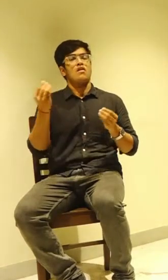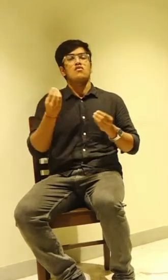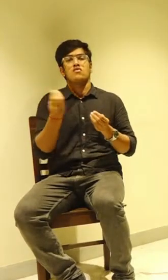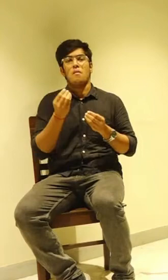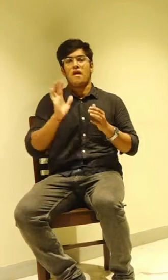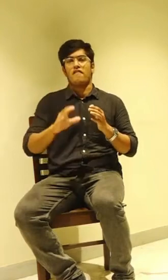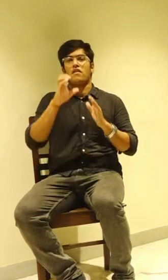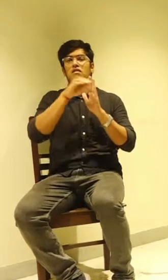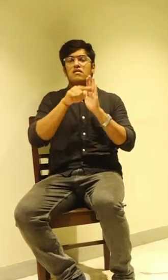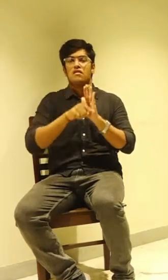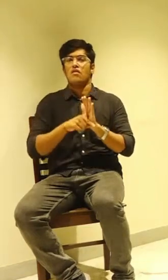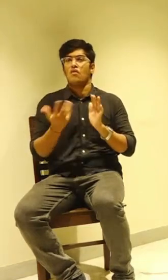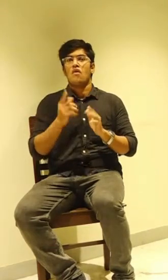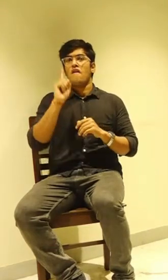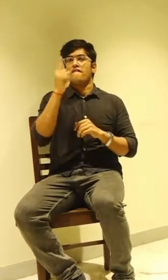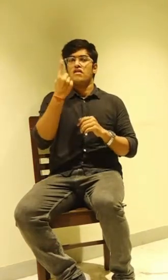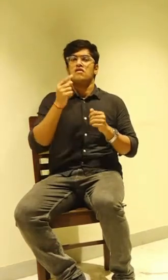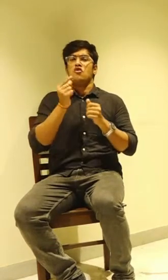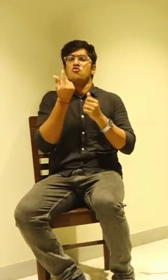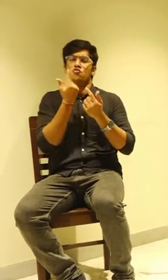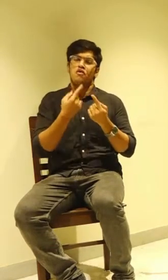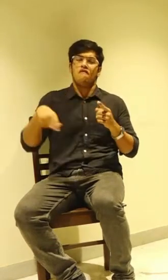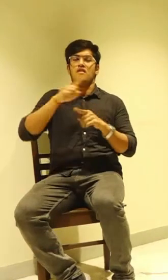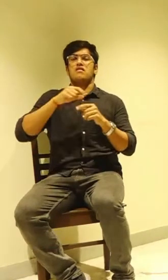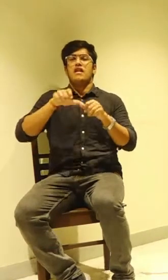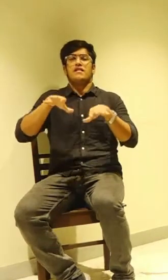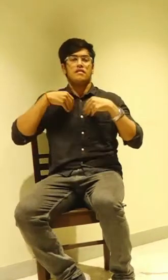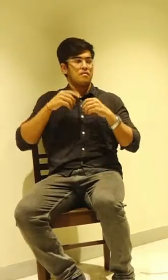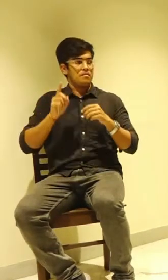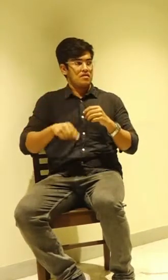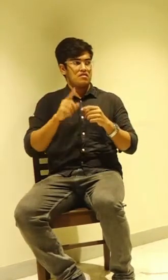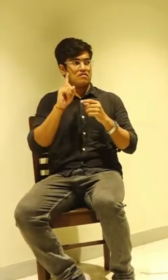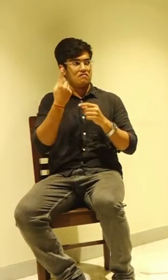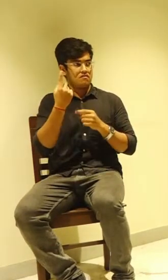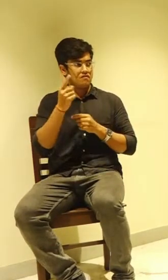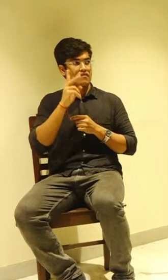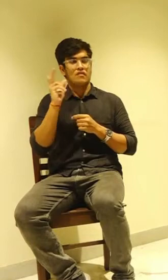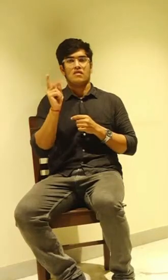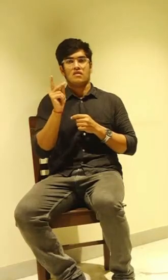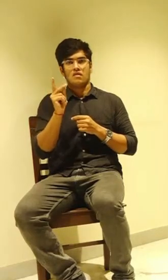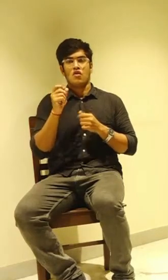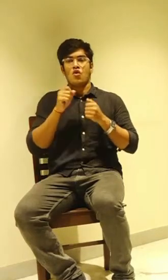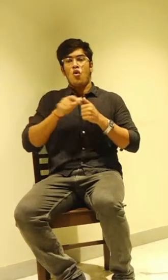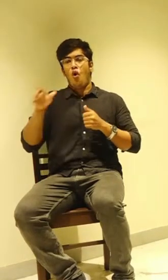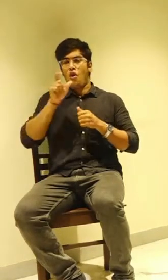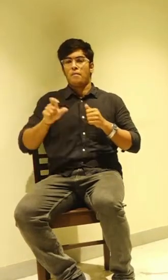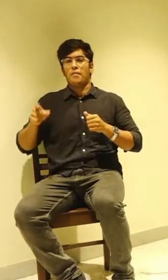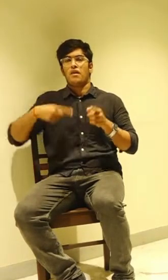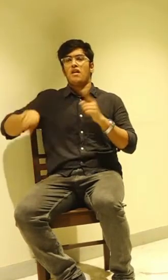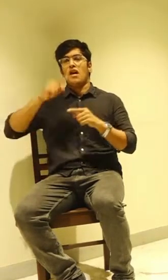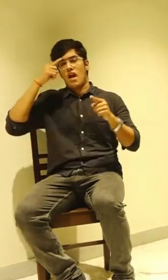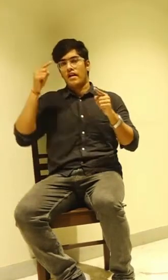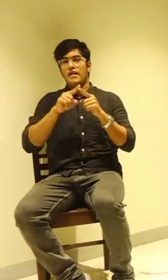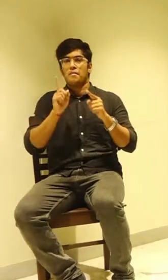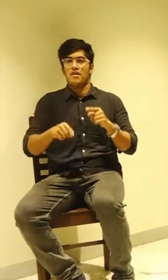Some of the preconditions are universal acceptance. Another precondition may be unanimity in terms of the language of the